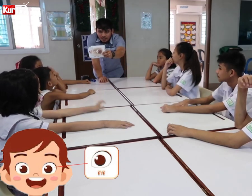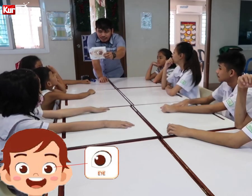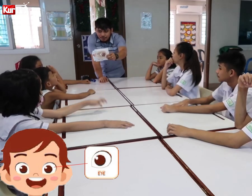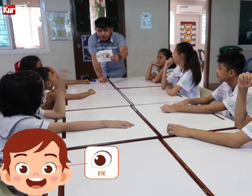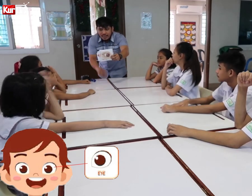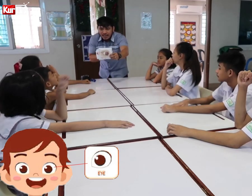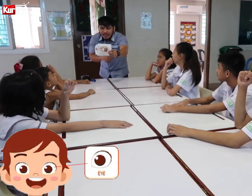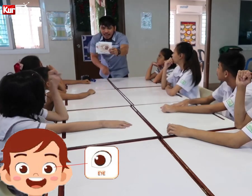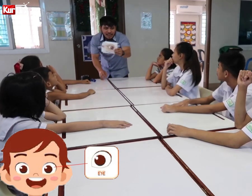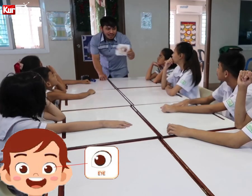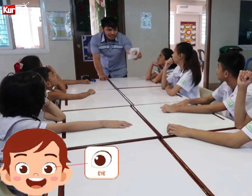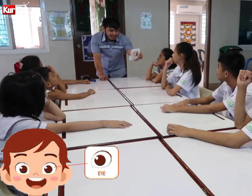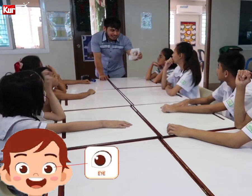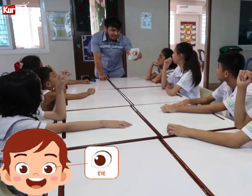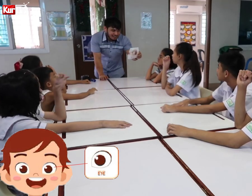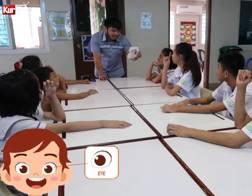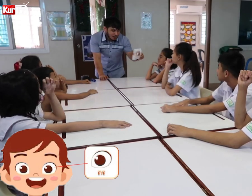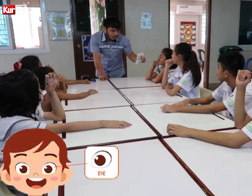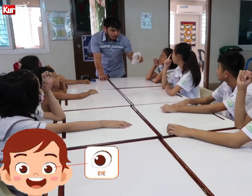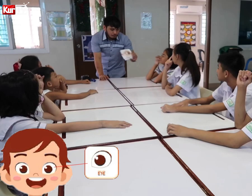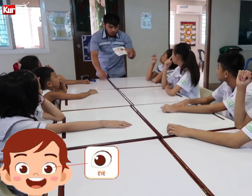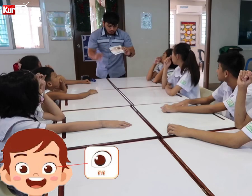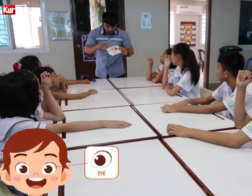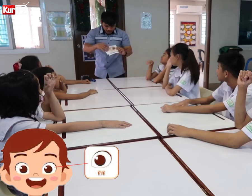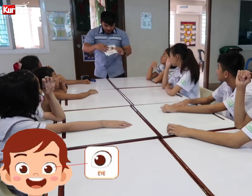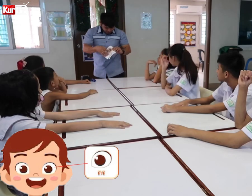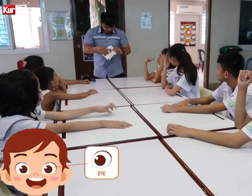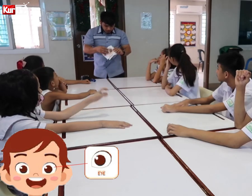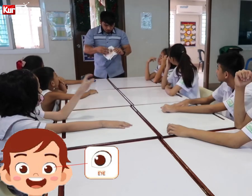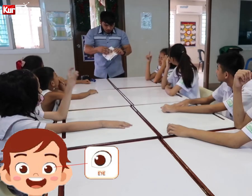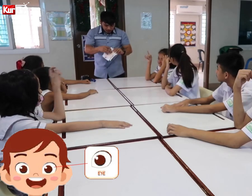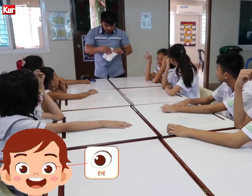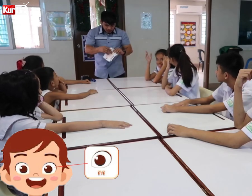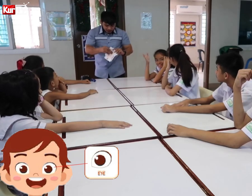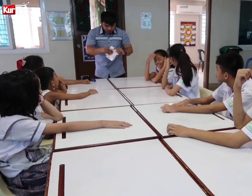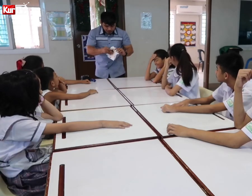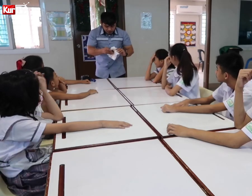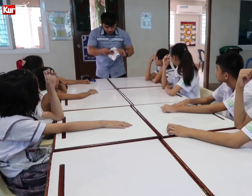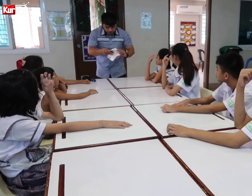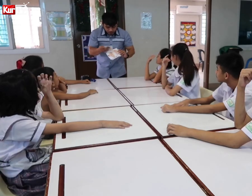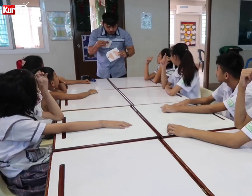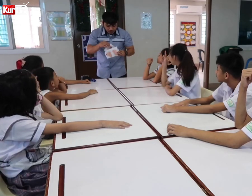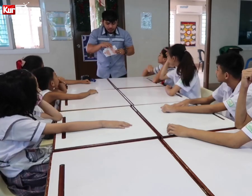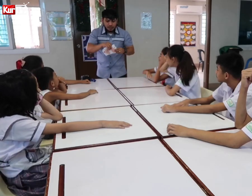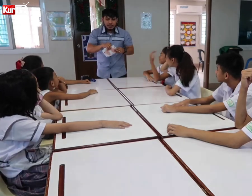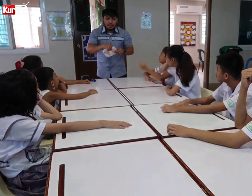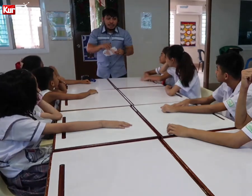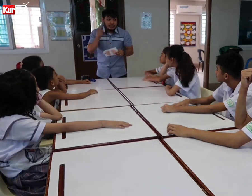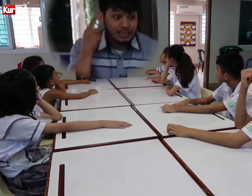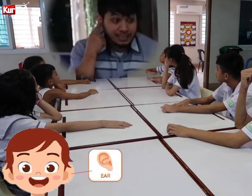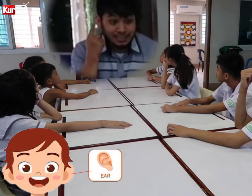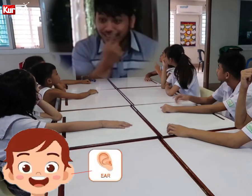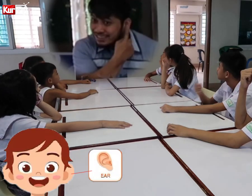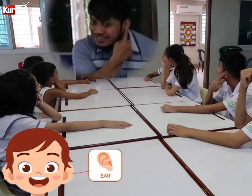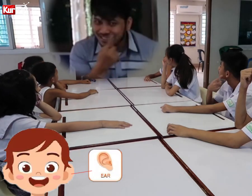Sabrina. Eye. Okay. Next part is... Ears.